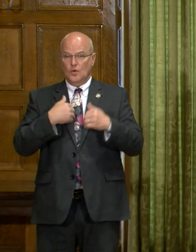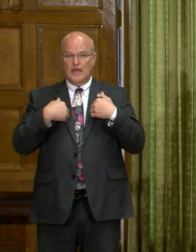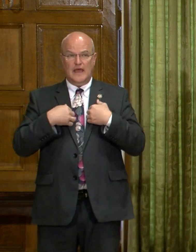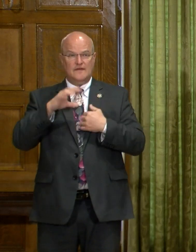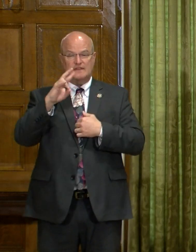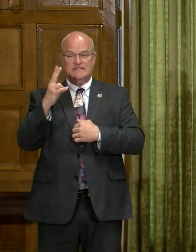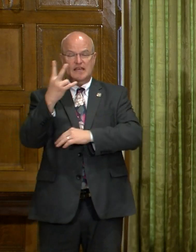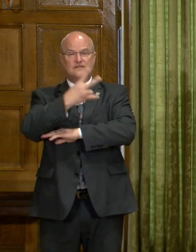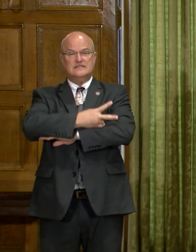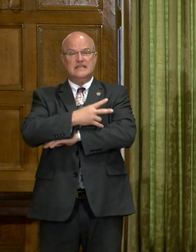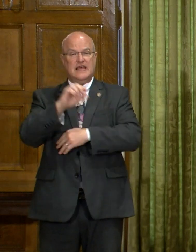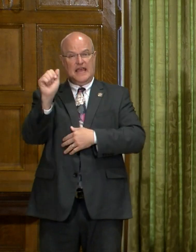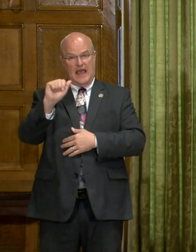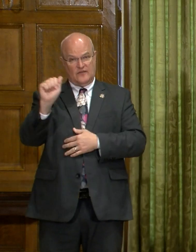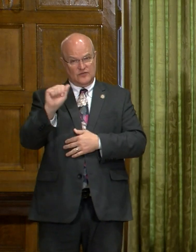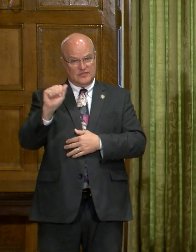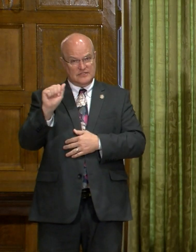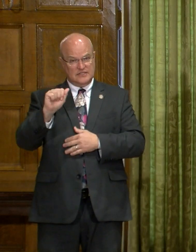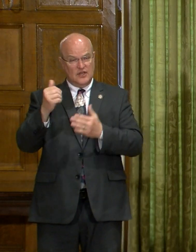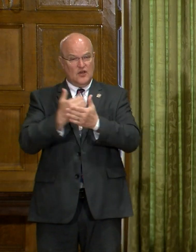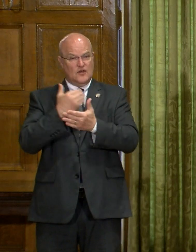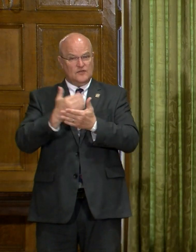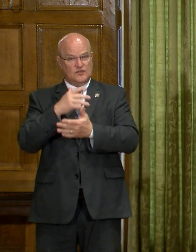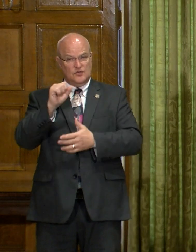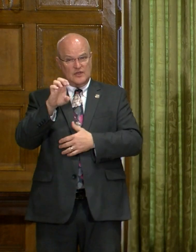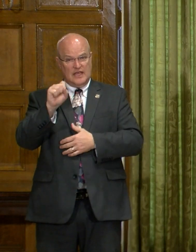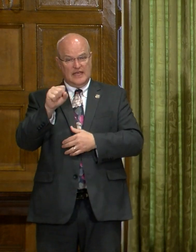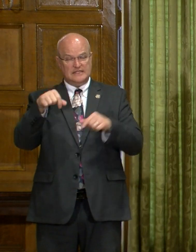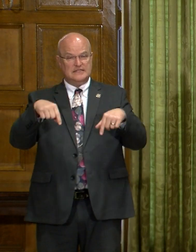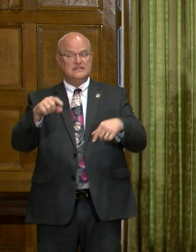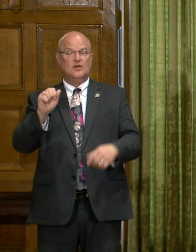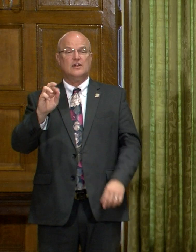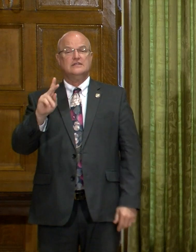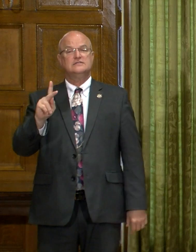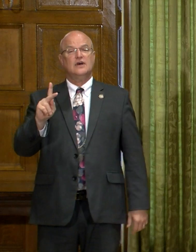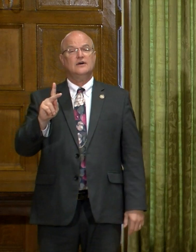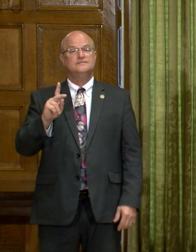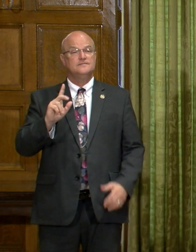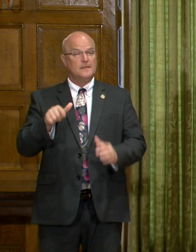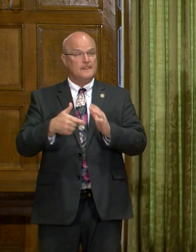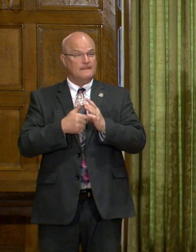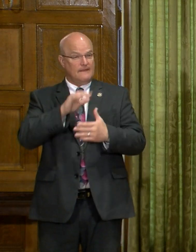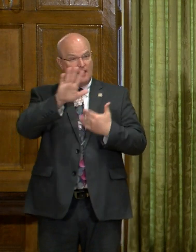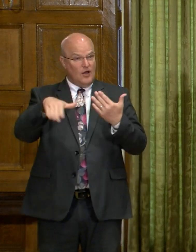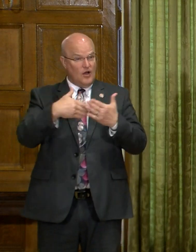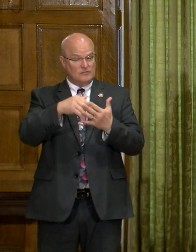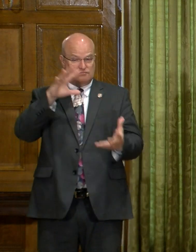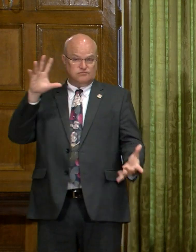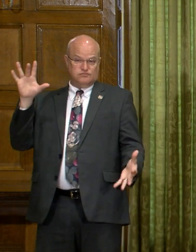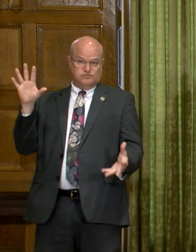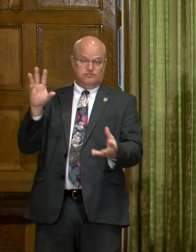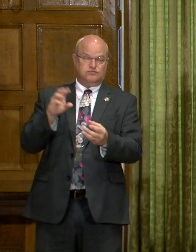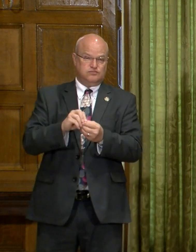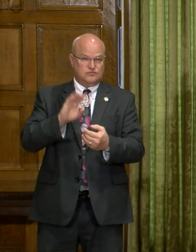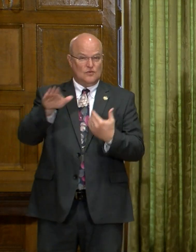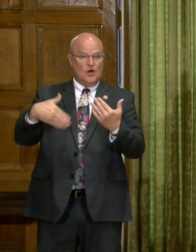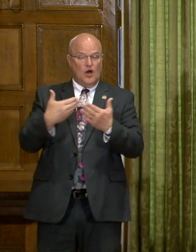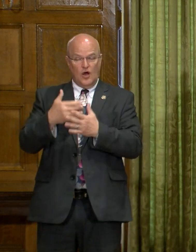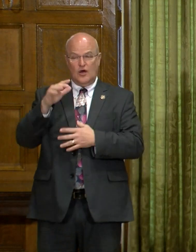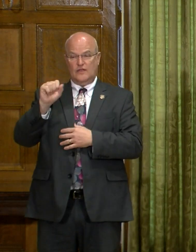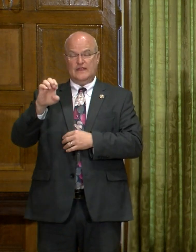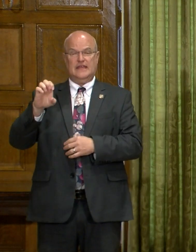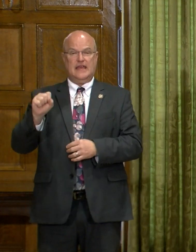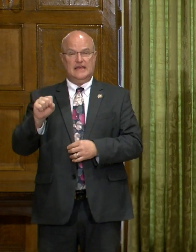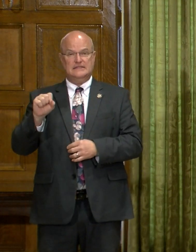the 7-day rolling average of new cases in Arkansas. This is all inclusive of all the